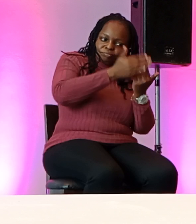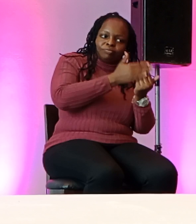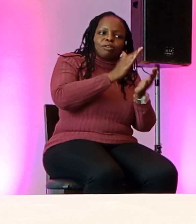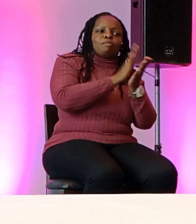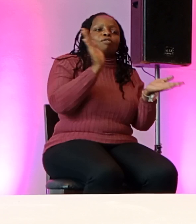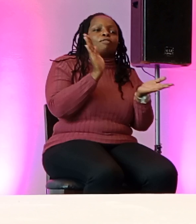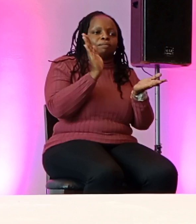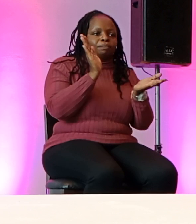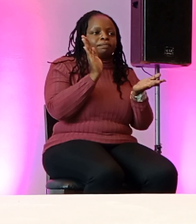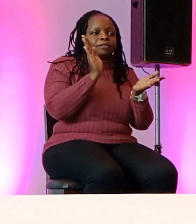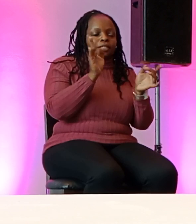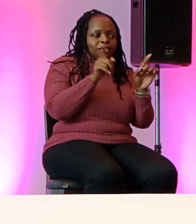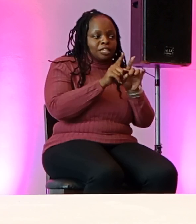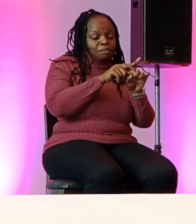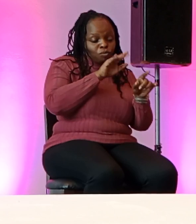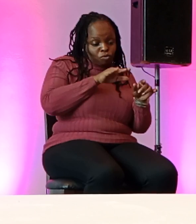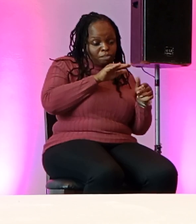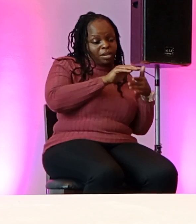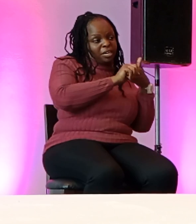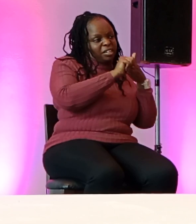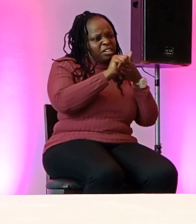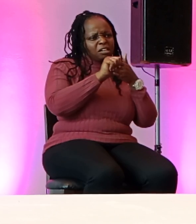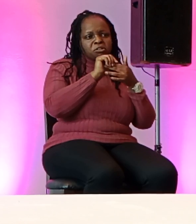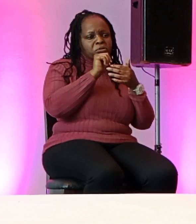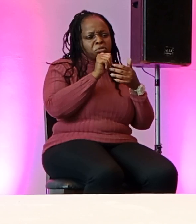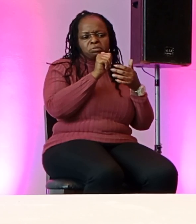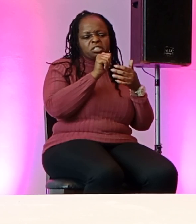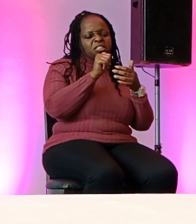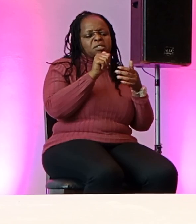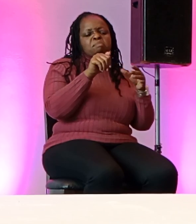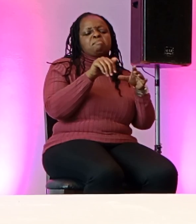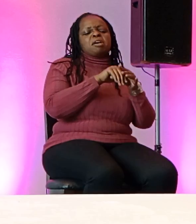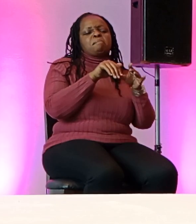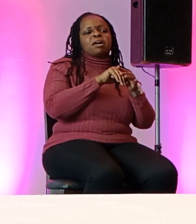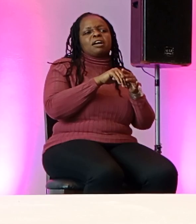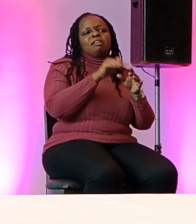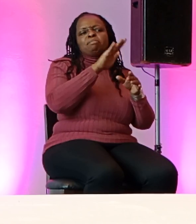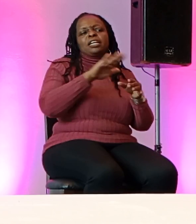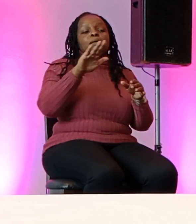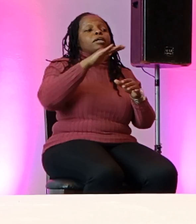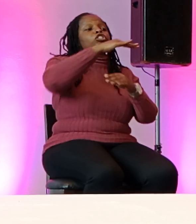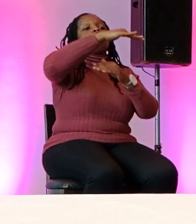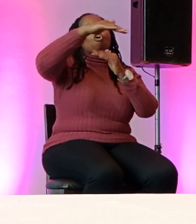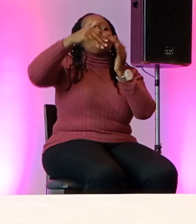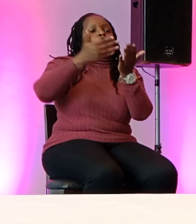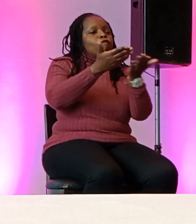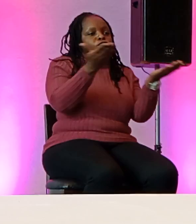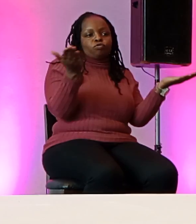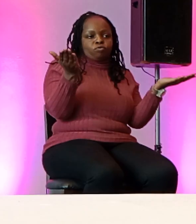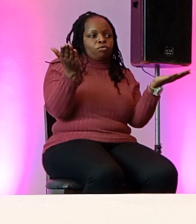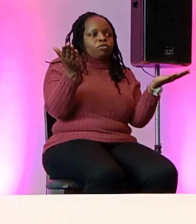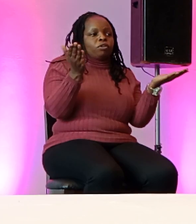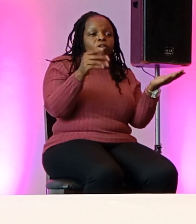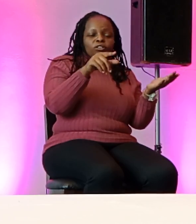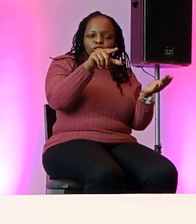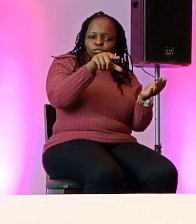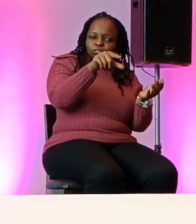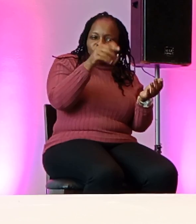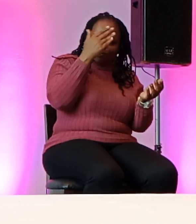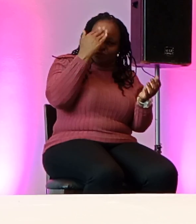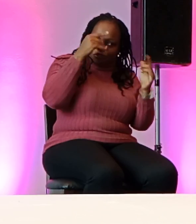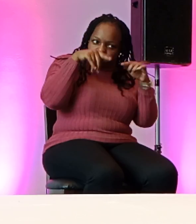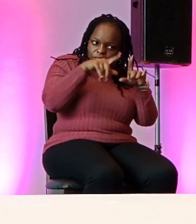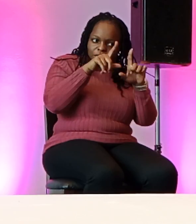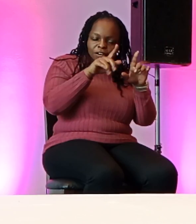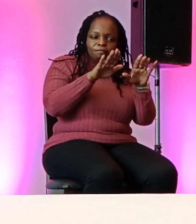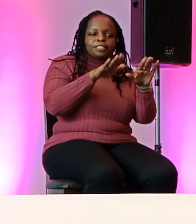more. And women leaders is not just members of parliament, it's all of you. Locate yourself and step up and